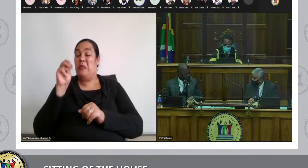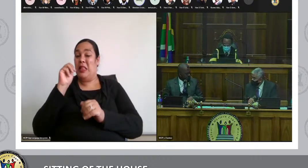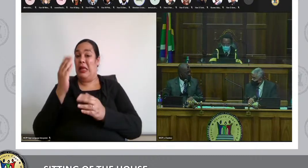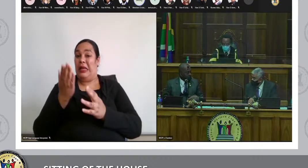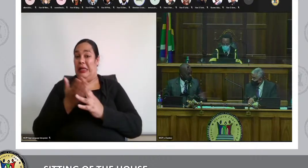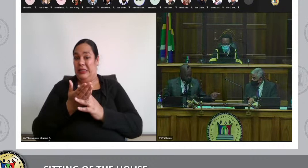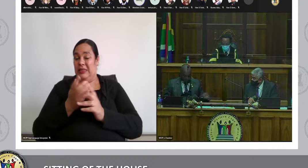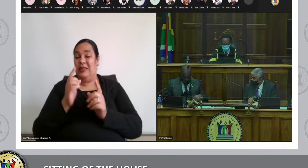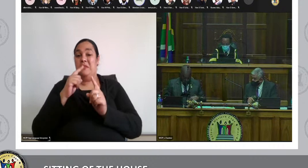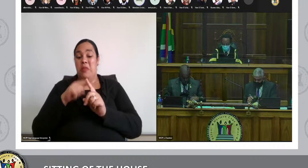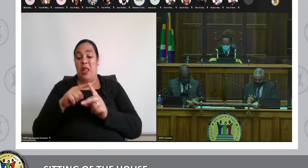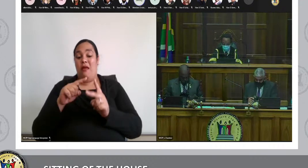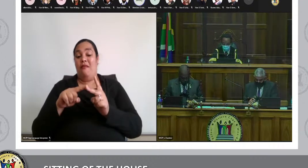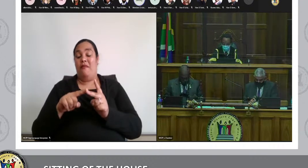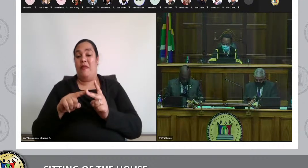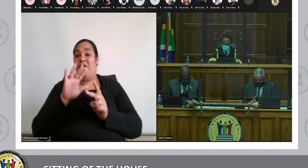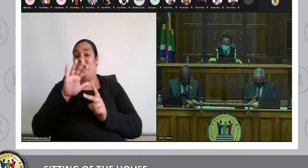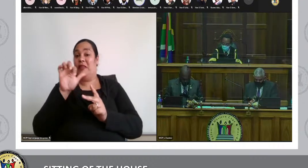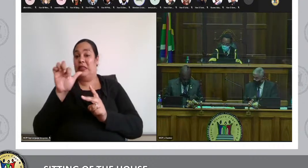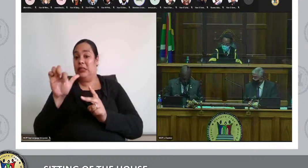and